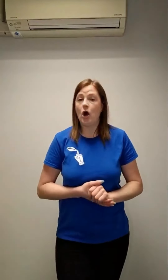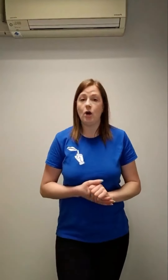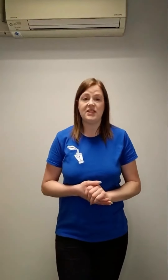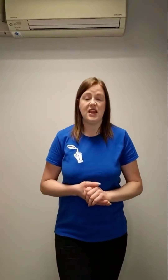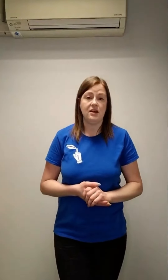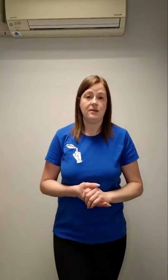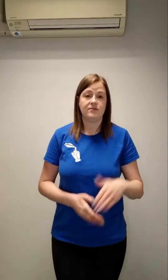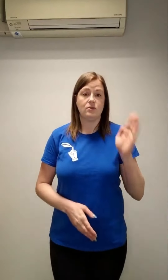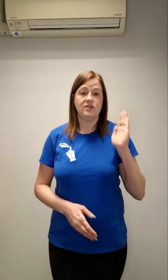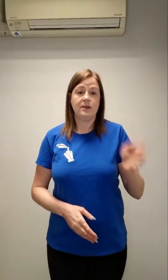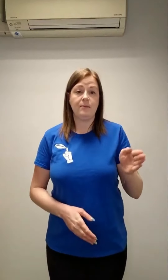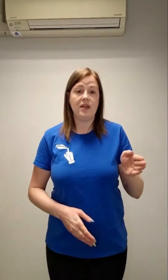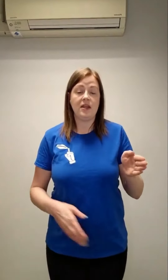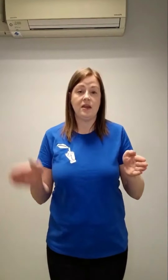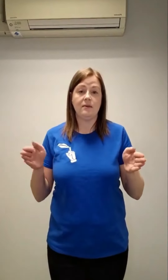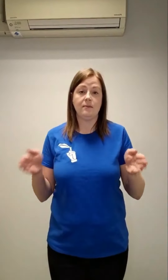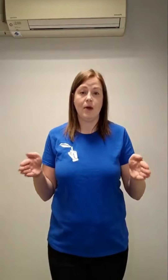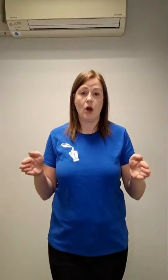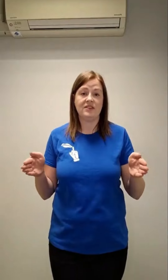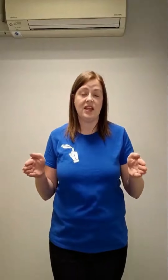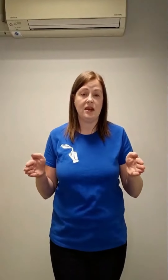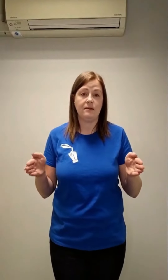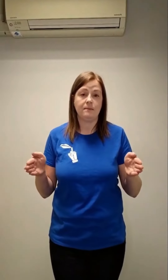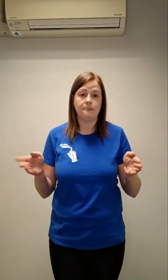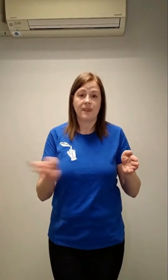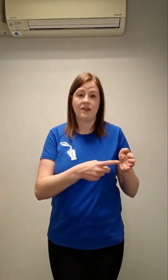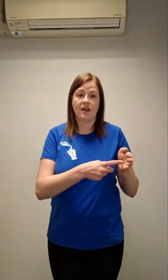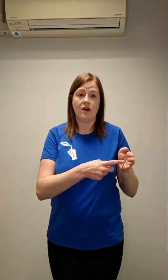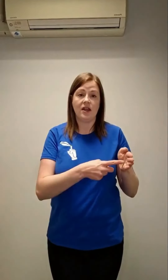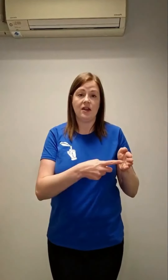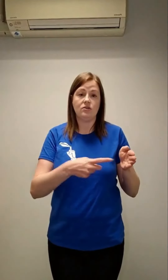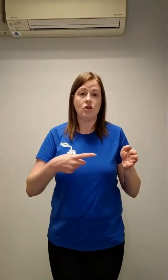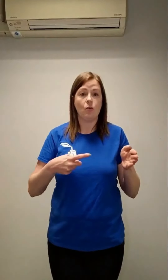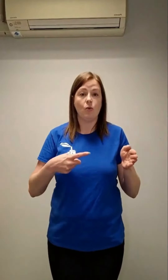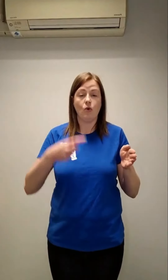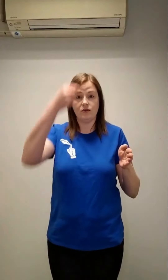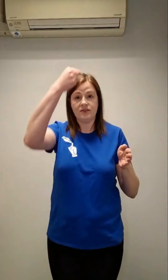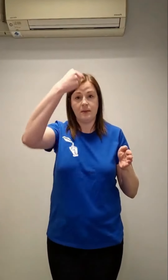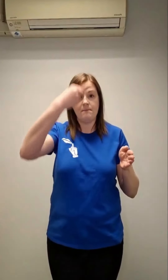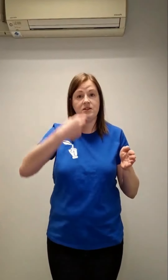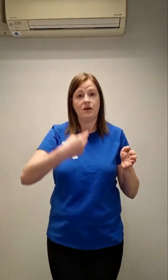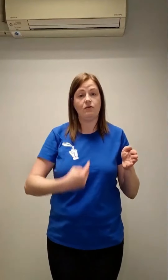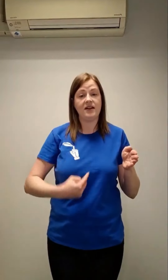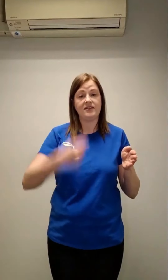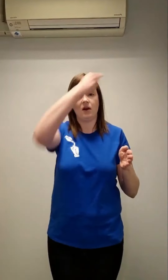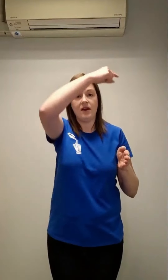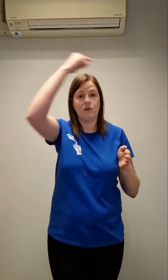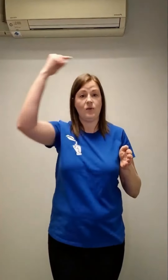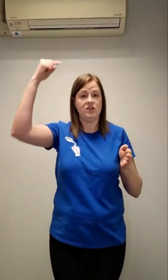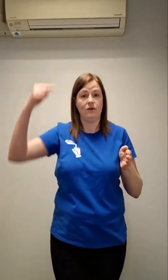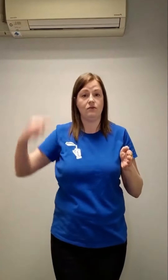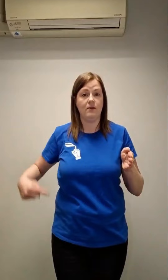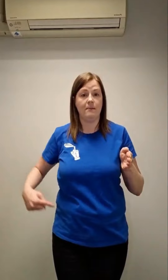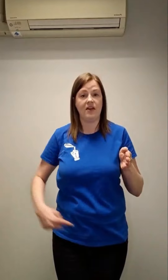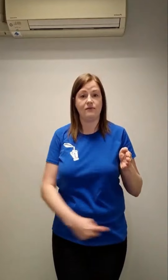palms in, so you simply palms in, they are in towards the middle of my signing window, if you remember that